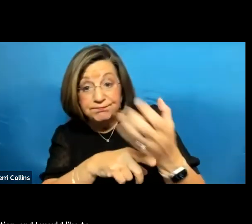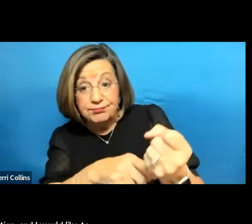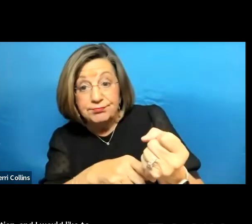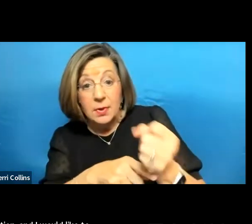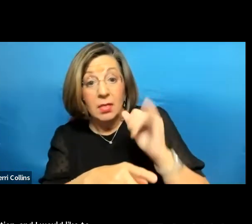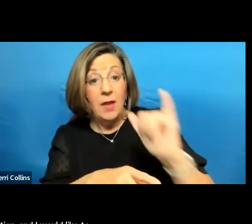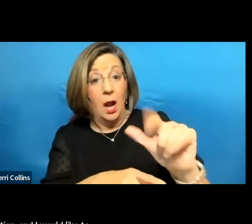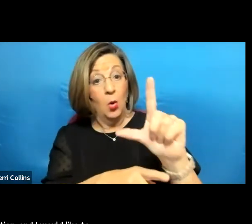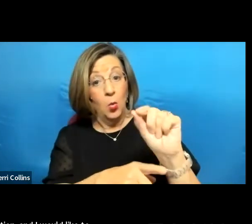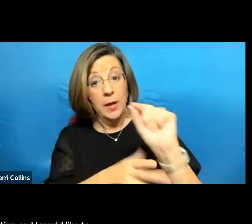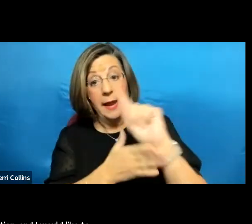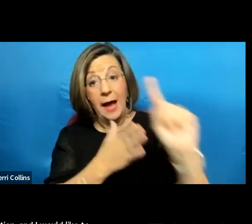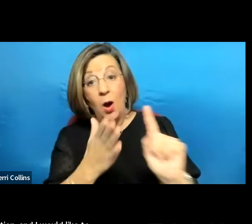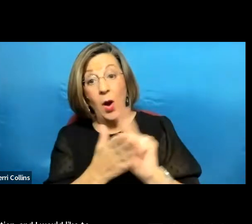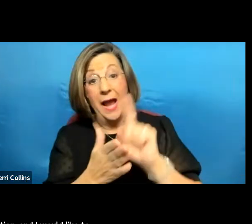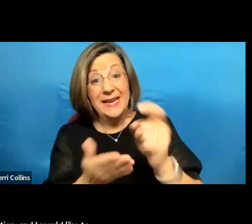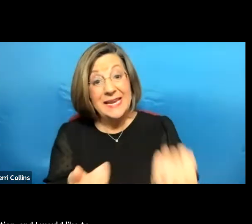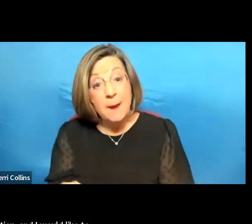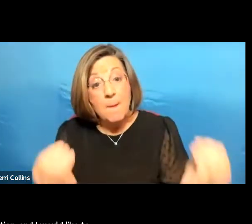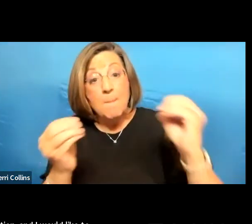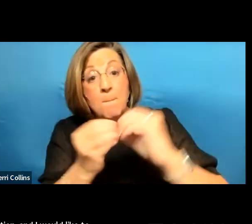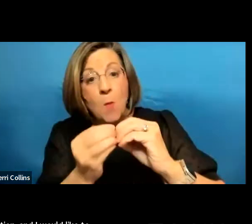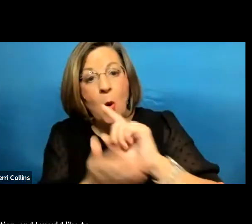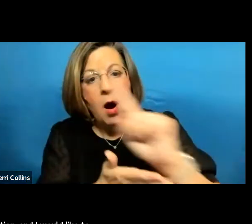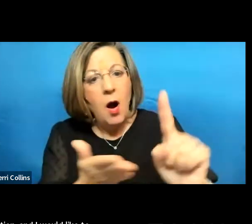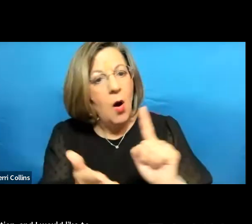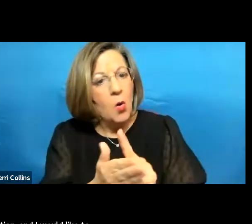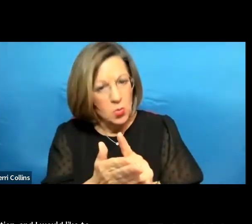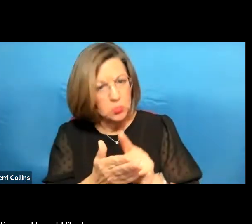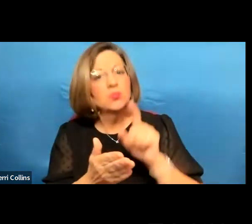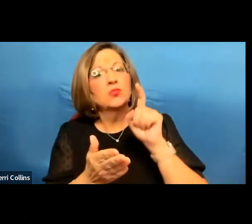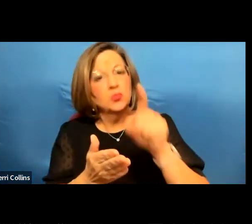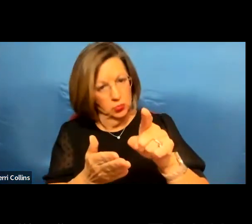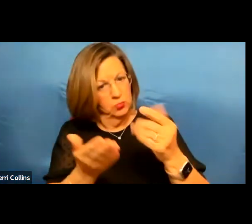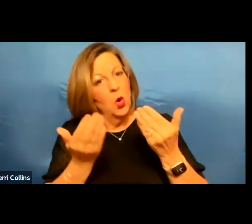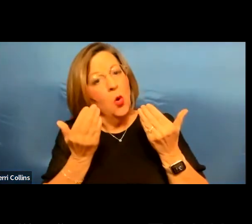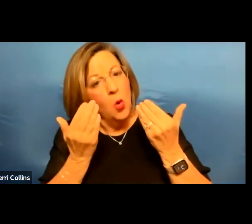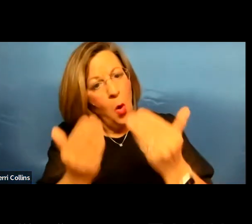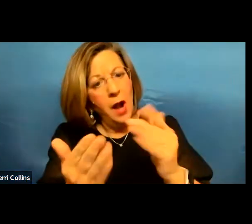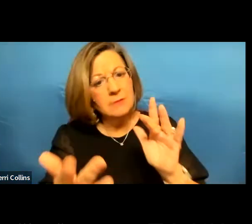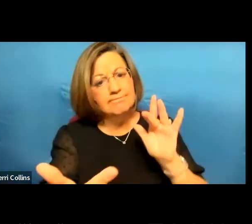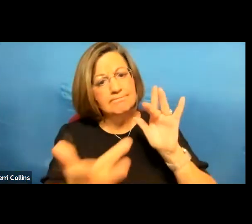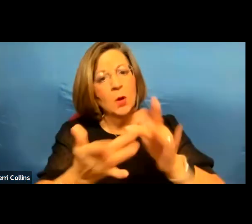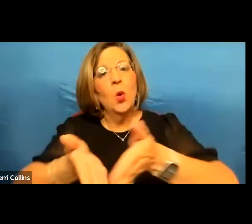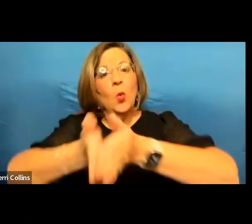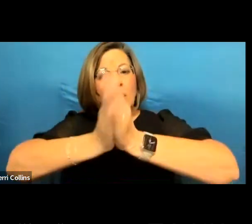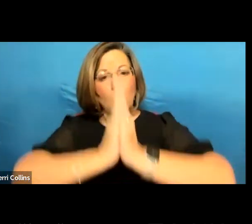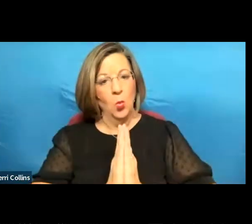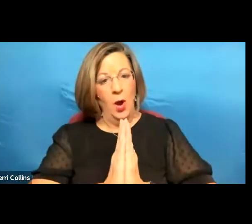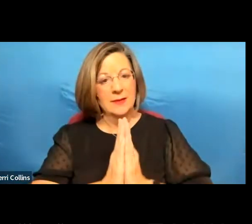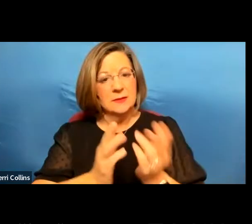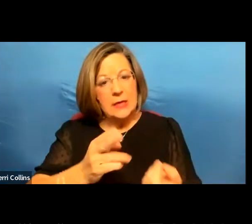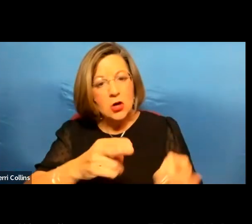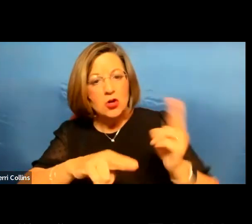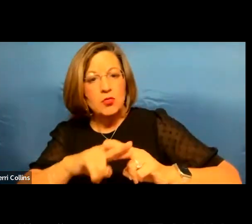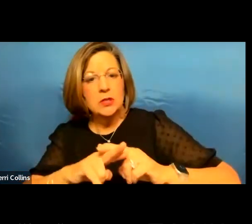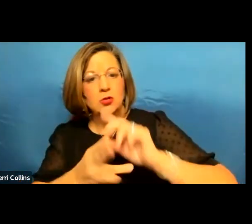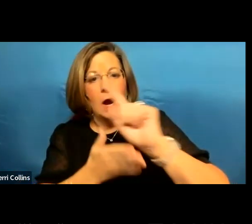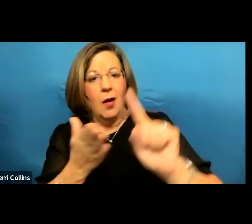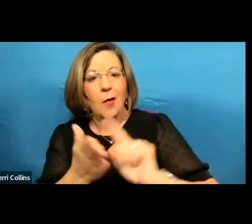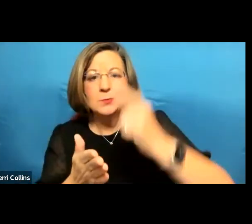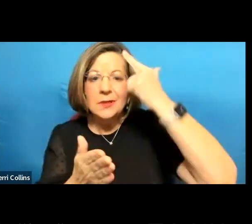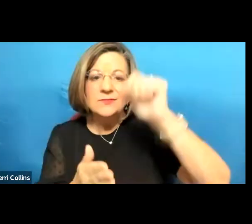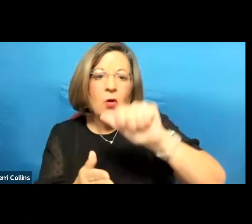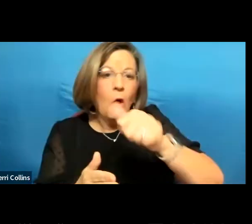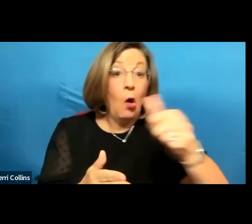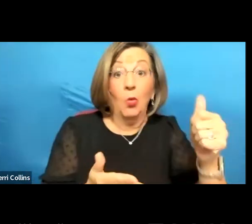wish. And if you run out of those 20 hours and you need more hours, you can contact them